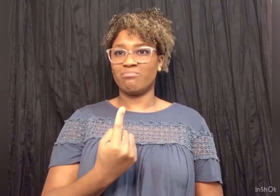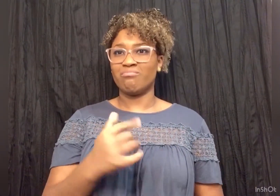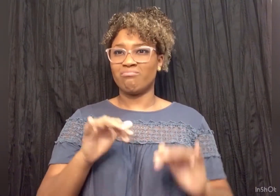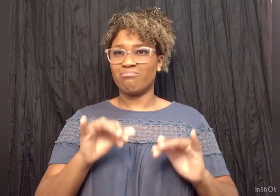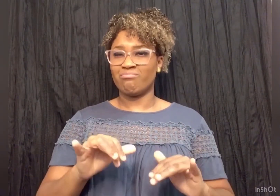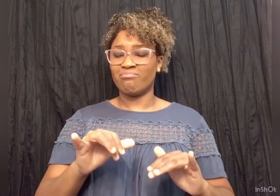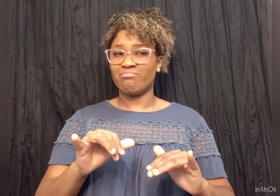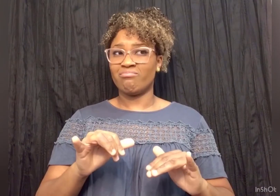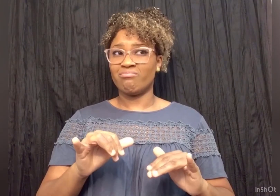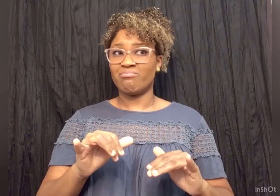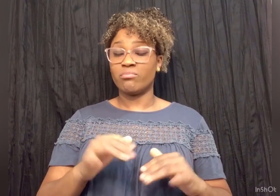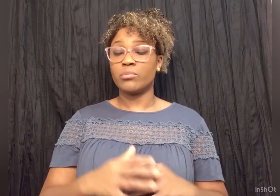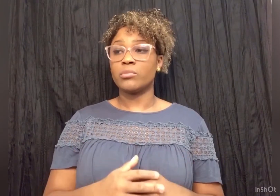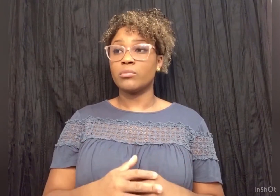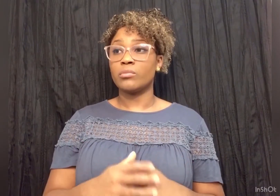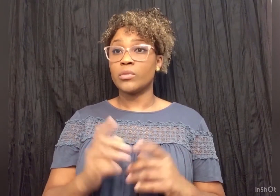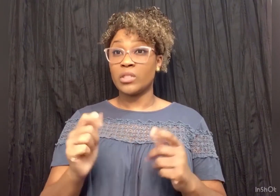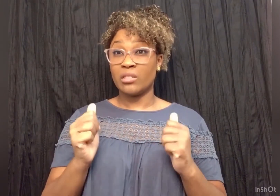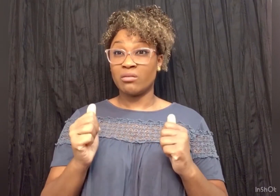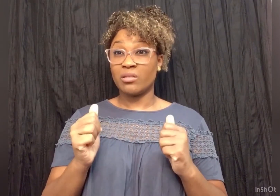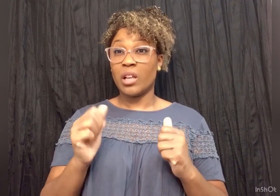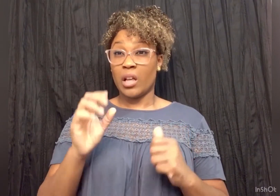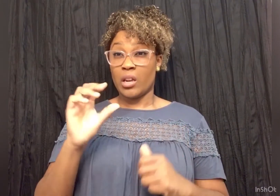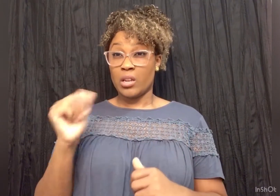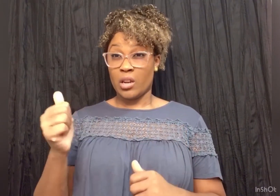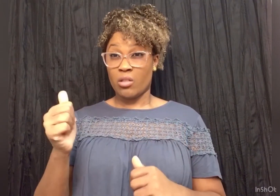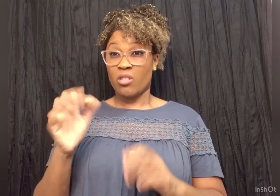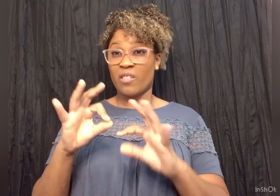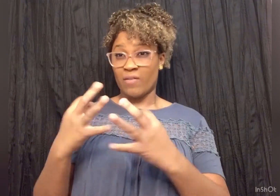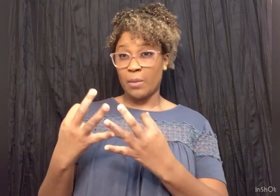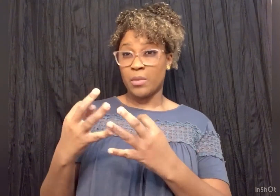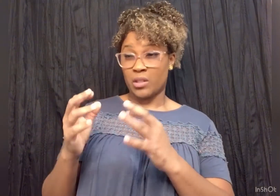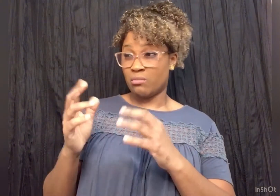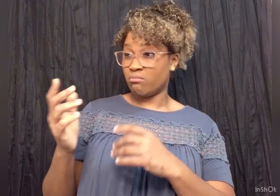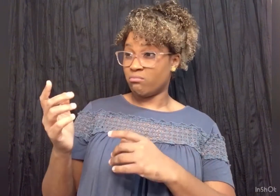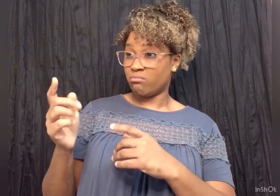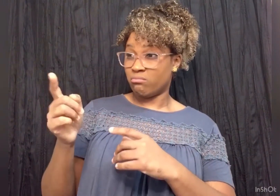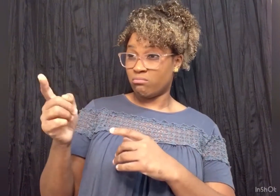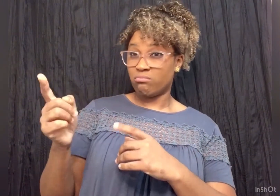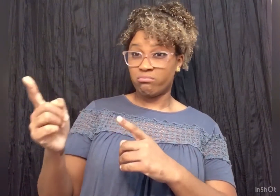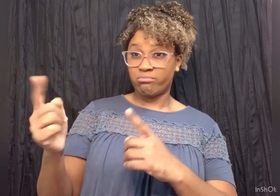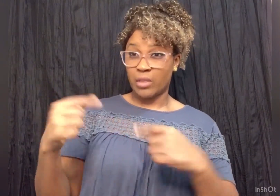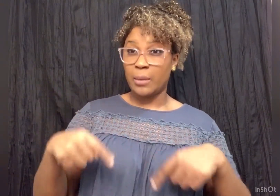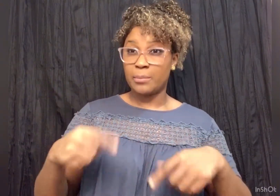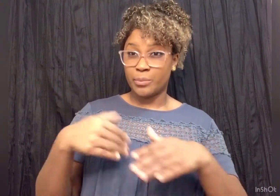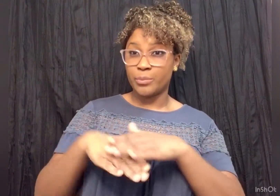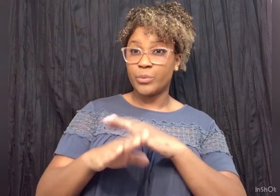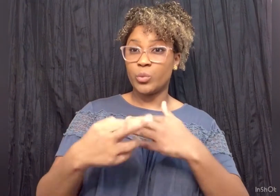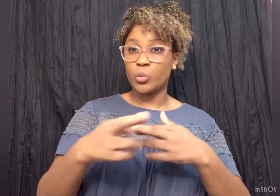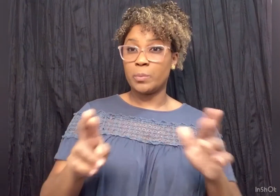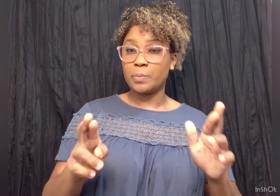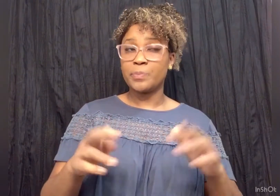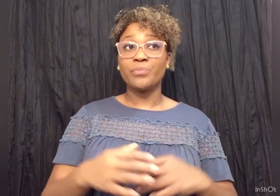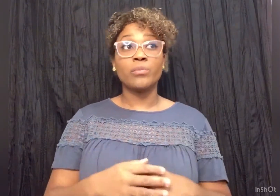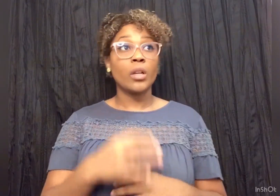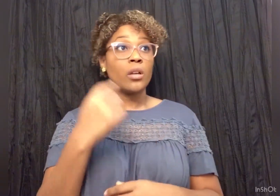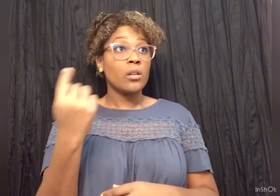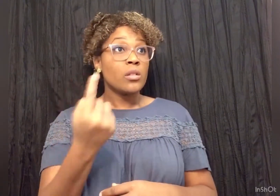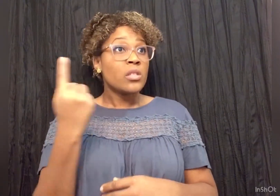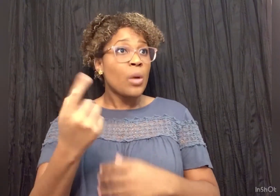Suddenly, Batya Reich, a relative who lived with us, entered the room. Someone is knocking at the sealed window,